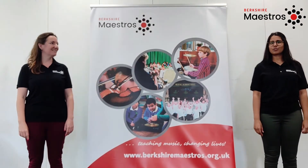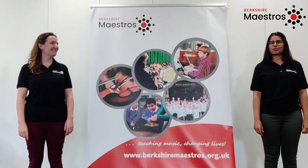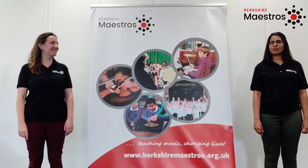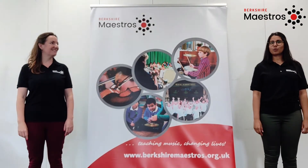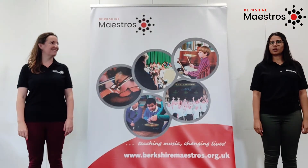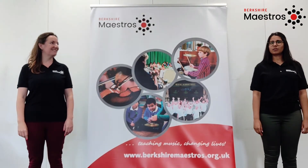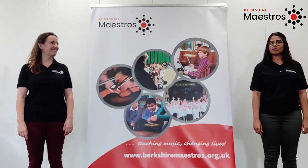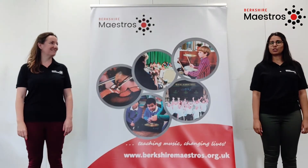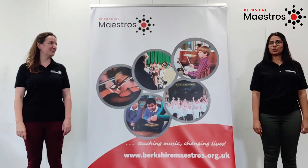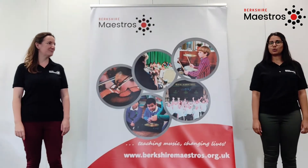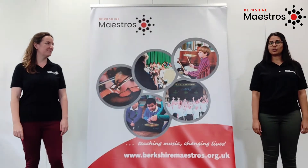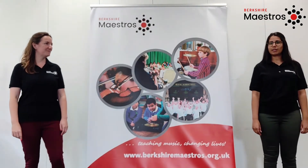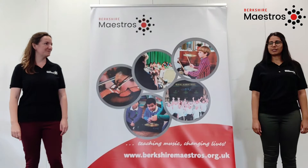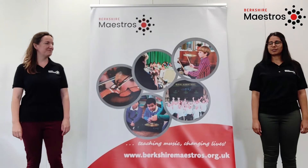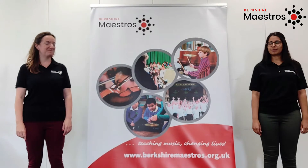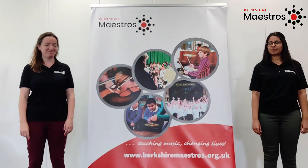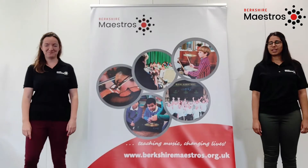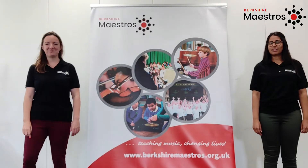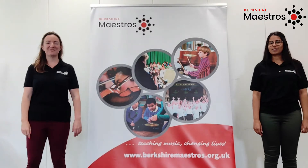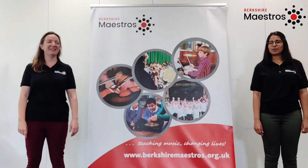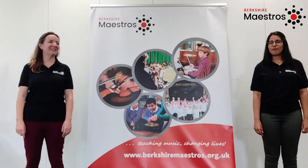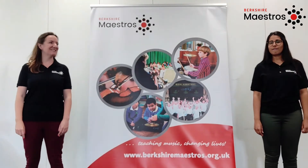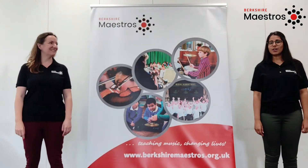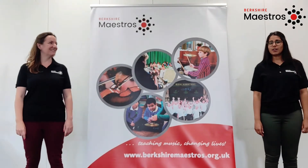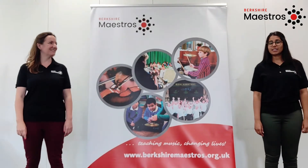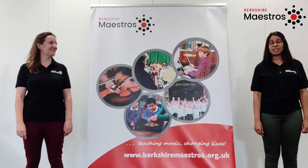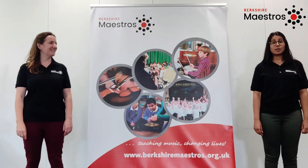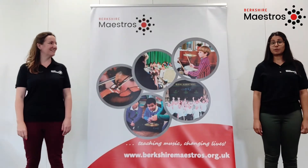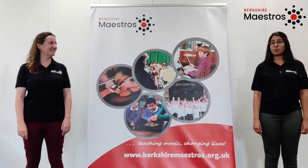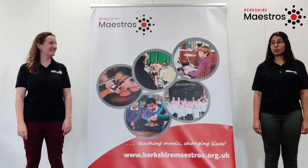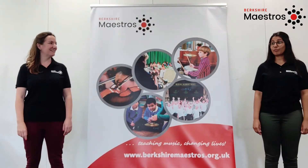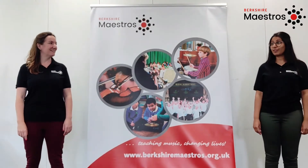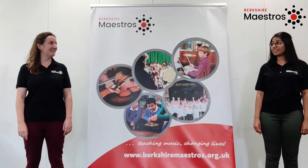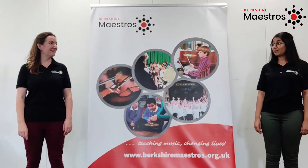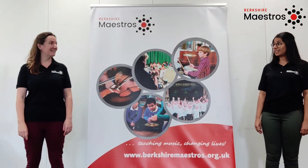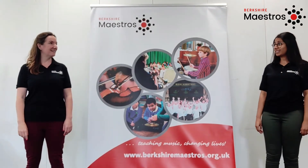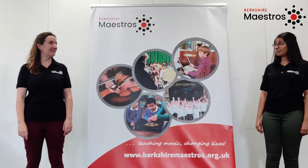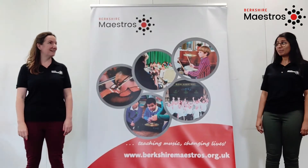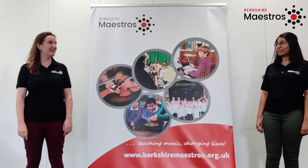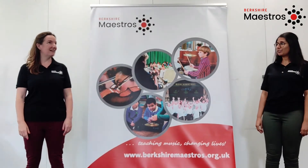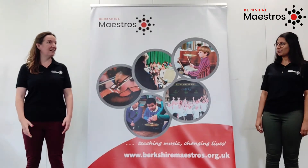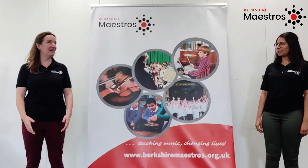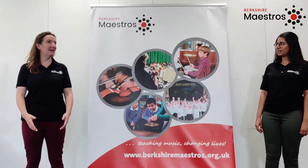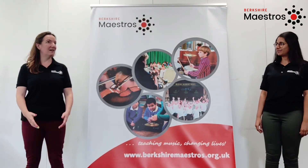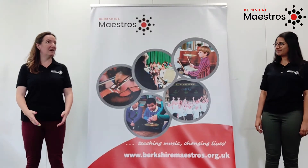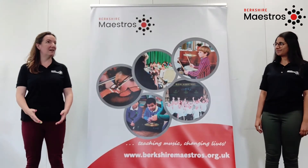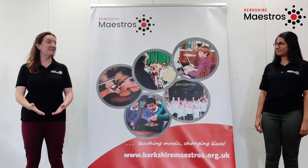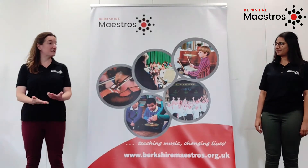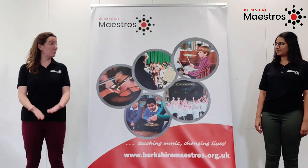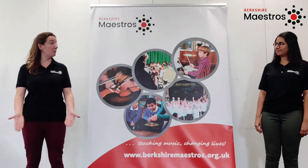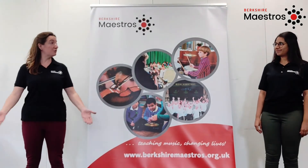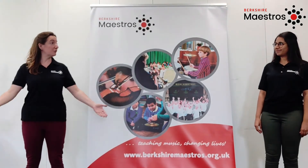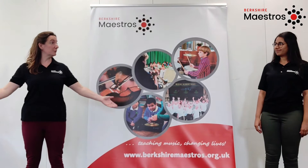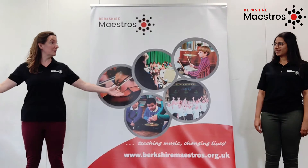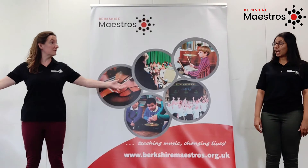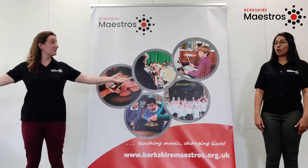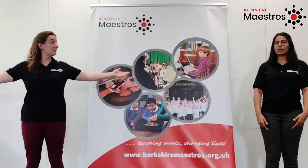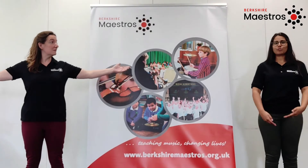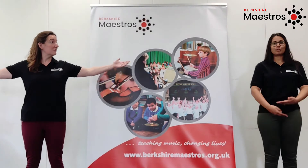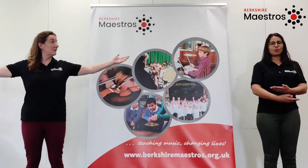of the World Unite. So the first thing, can anybody remember what the first thing we did? Bimby, can you remember? So we were drawing the world. We drew the